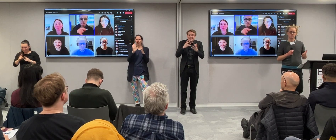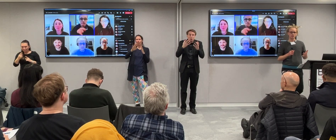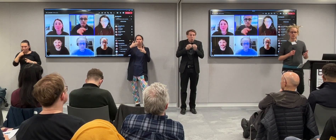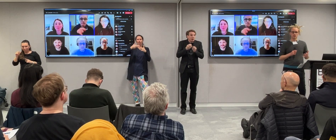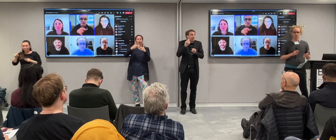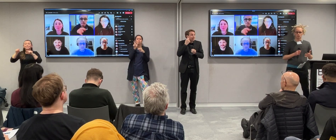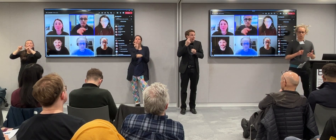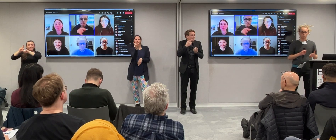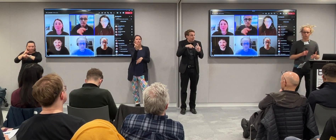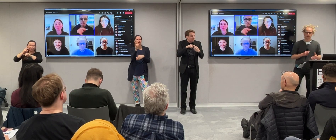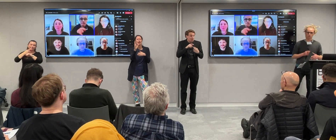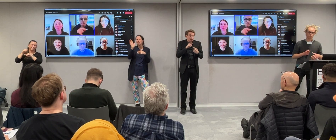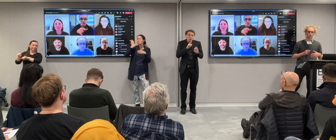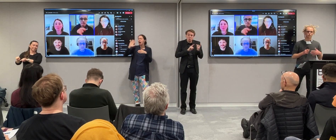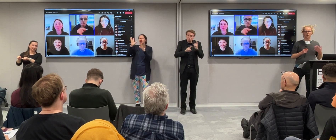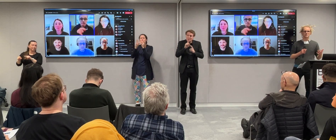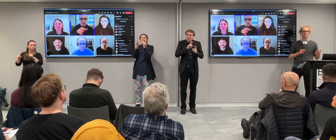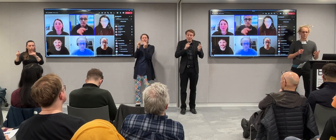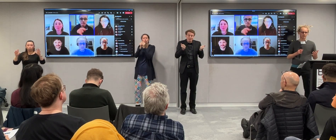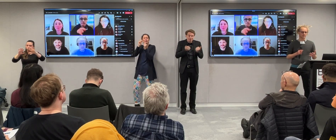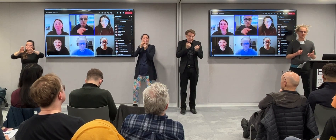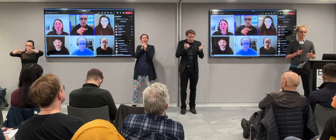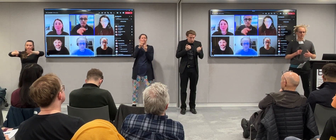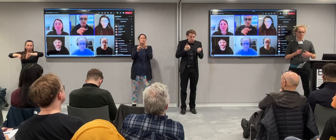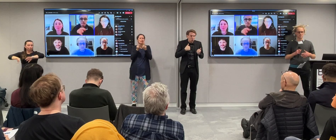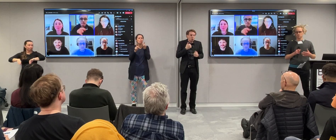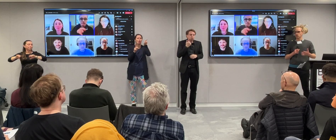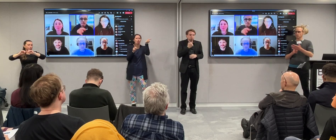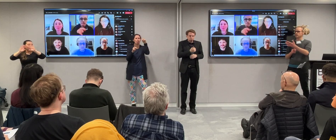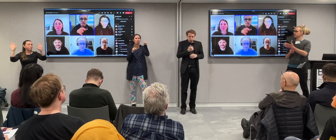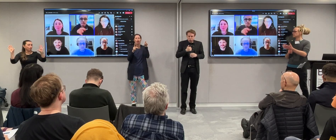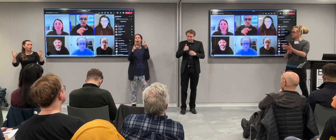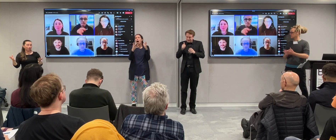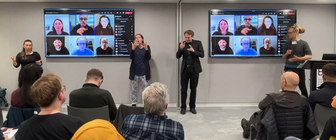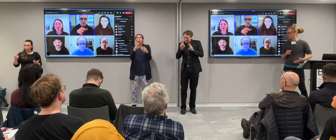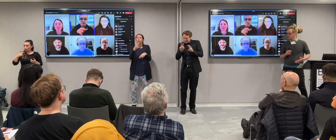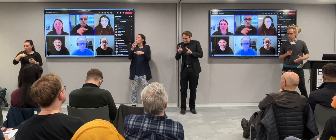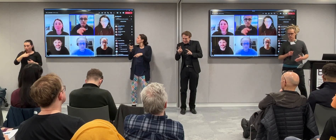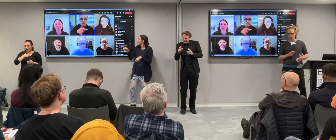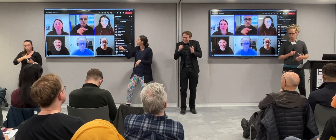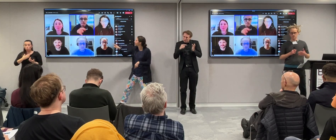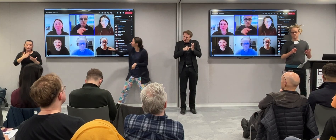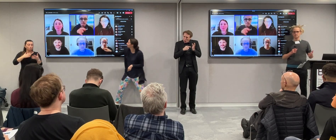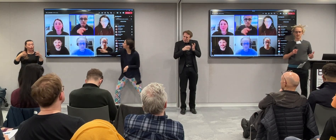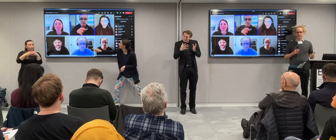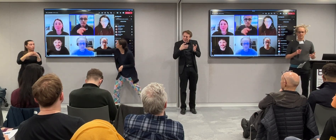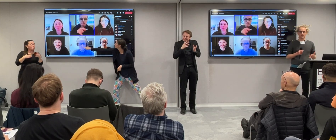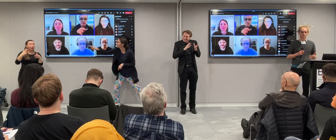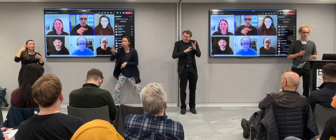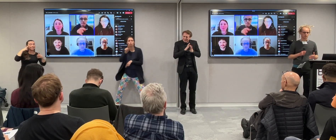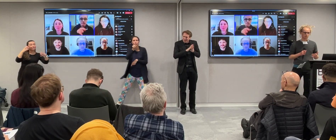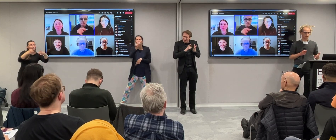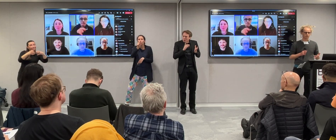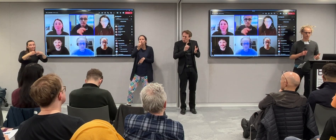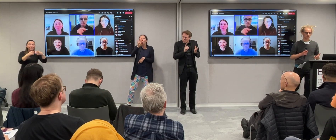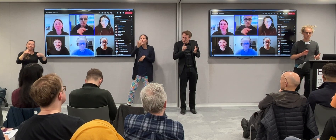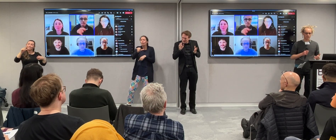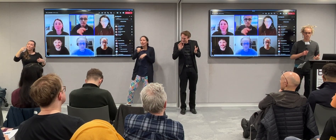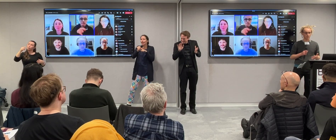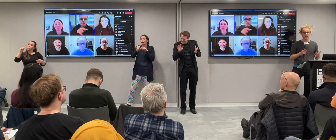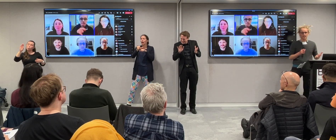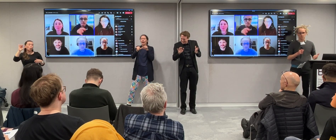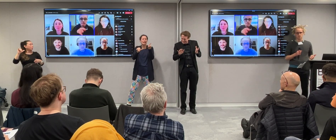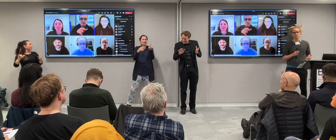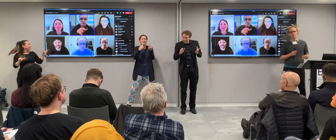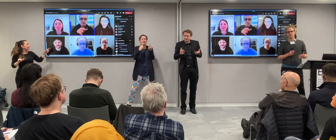deaf people, when I want to find something that Toby, for instance, was signing about in one of our joint